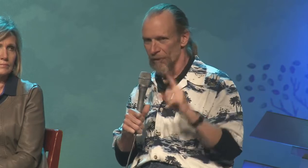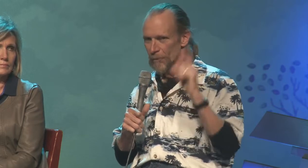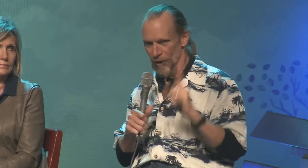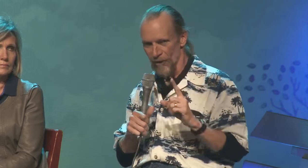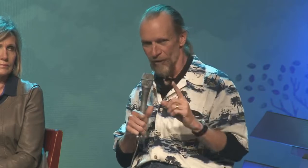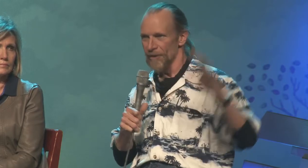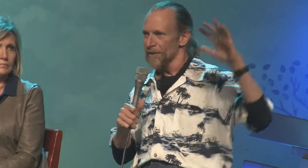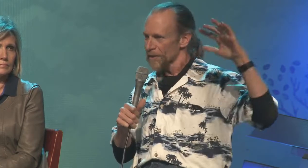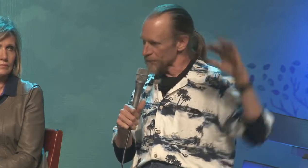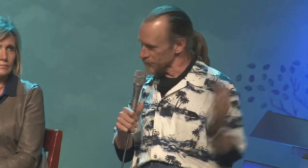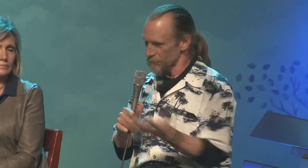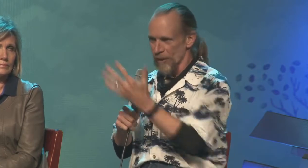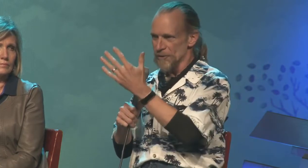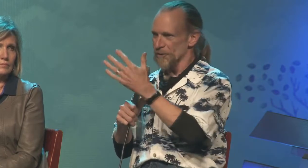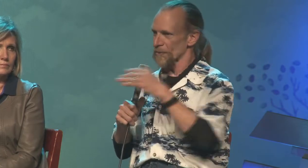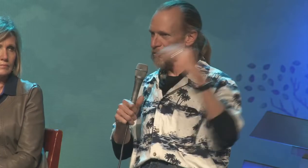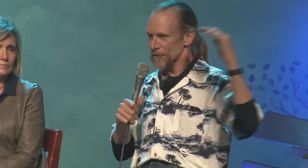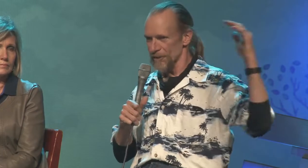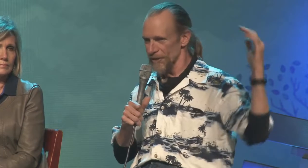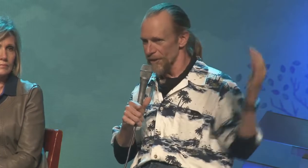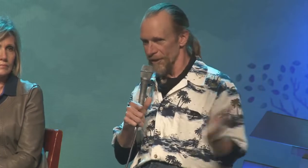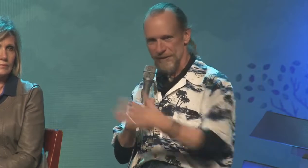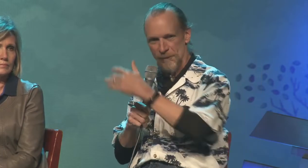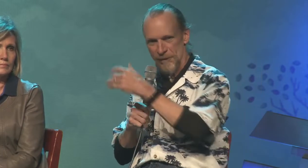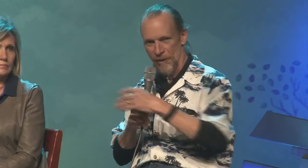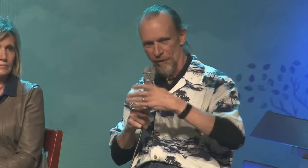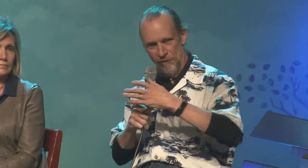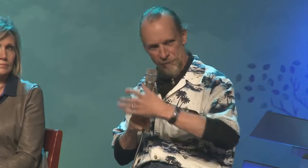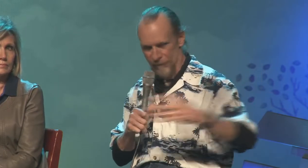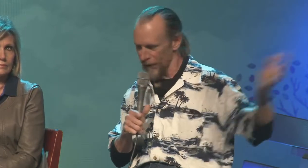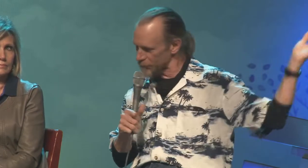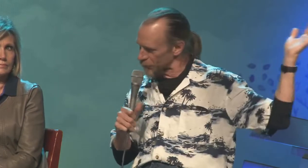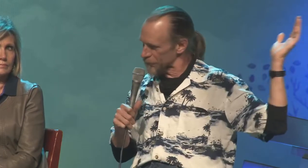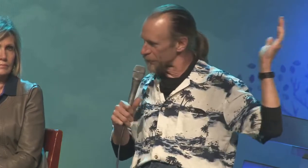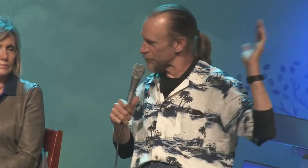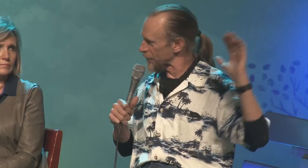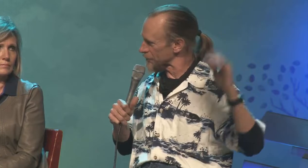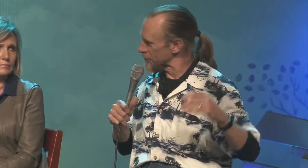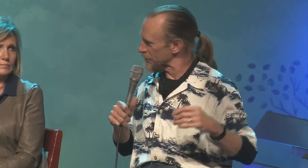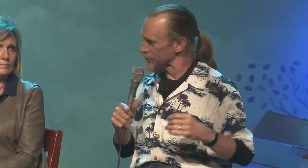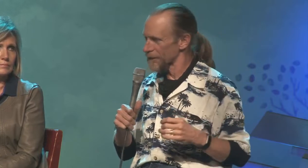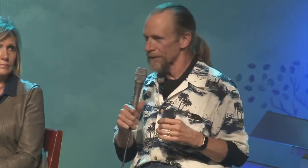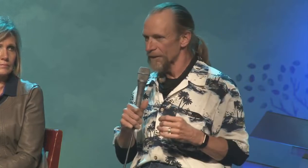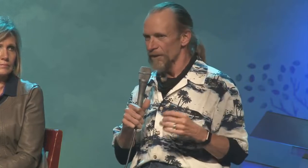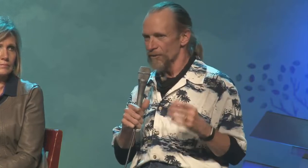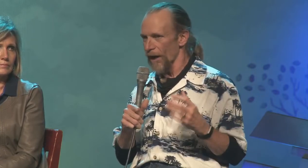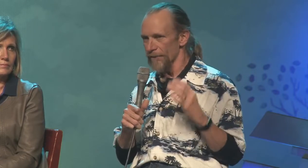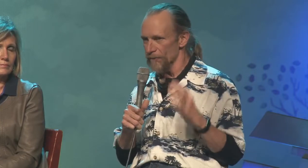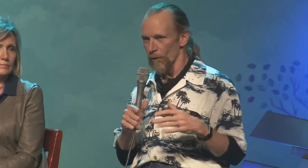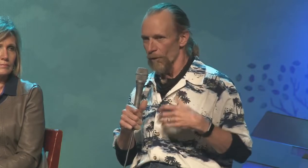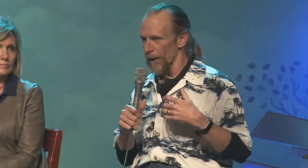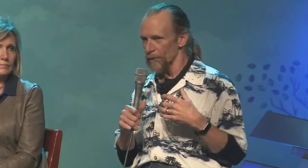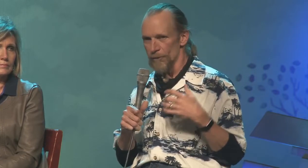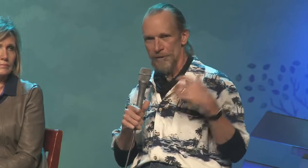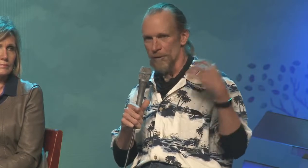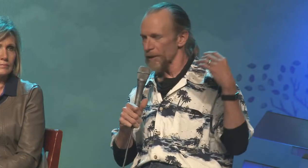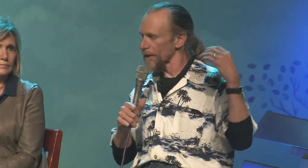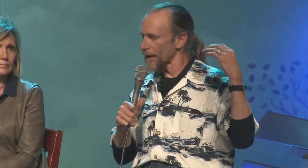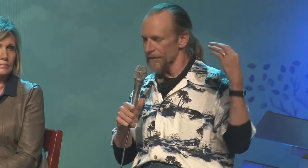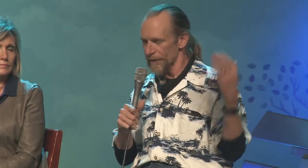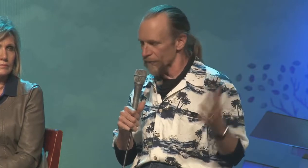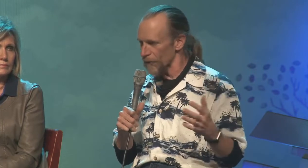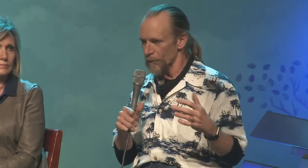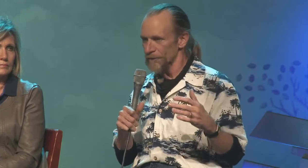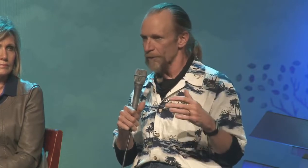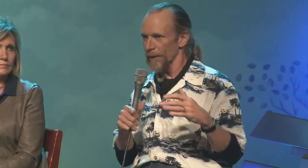over Paul's conversion, and the next thing we know, we've got most of the New Testament, right? So I don't know what my role is going to be.